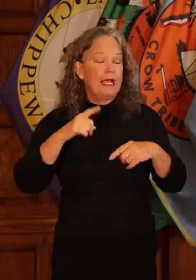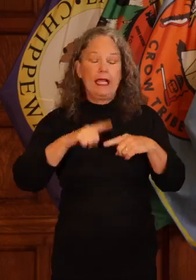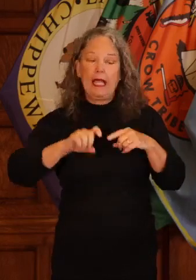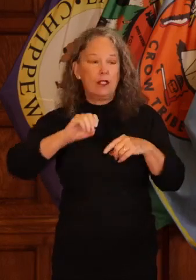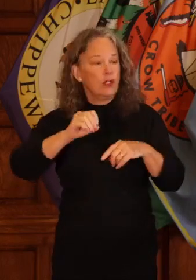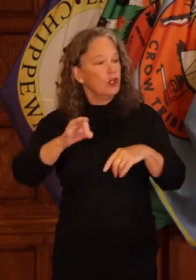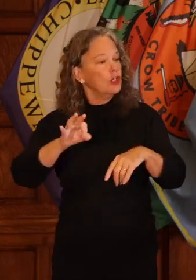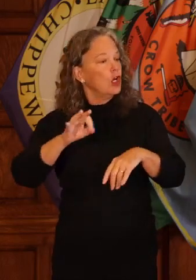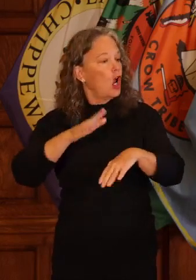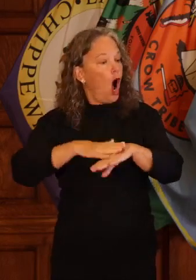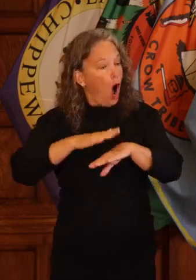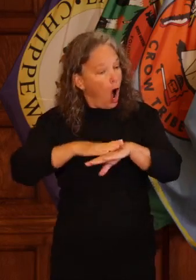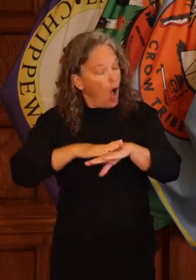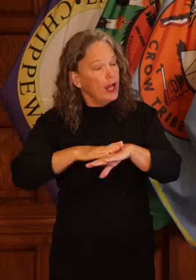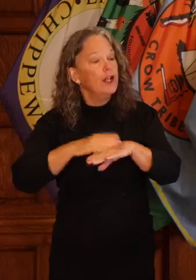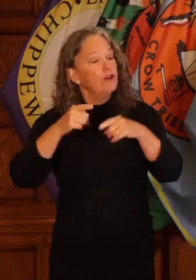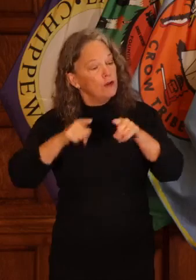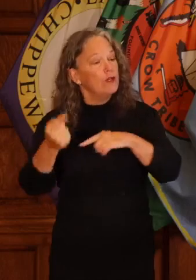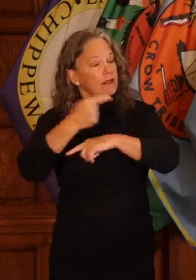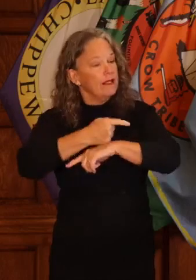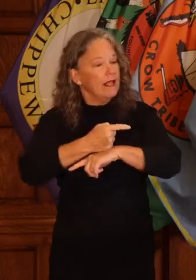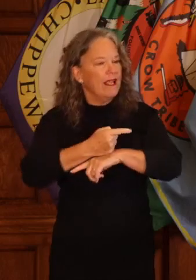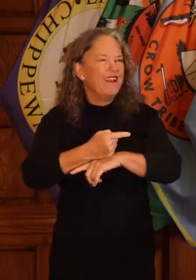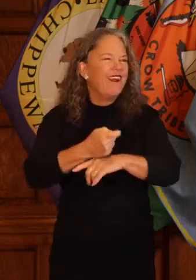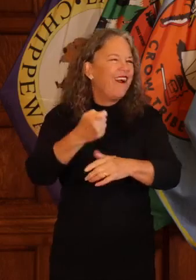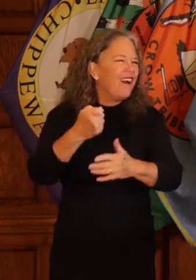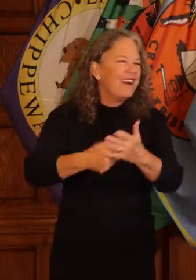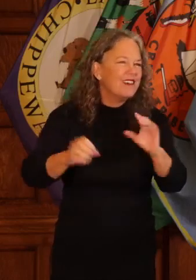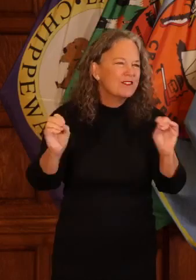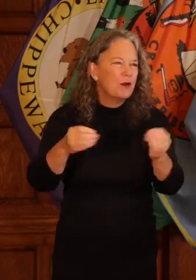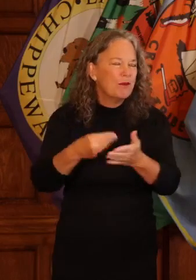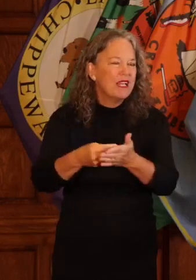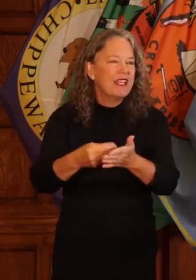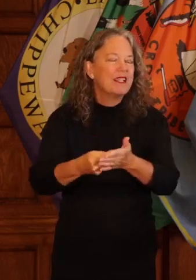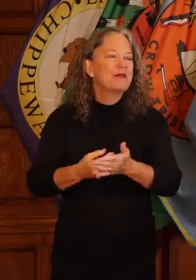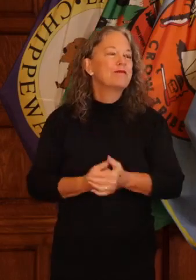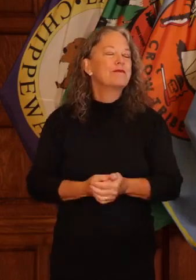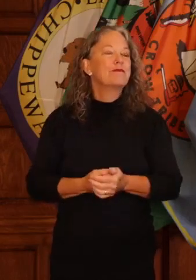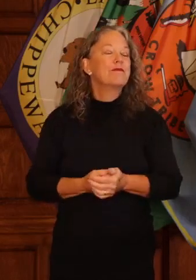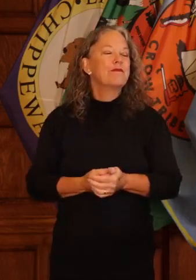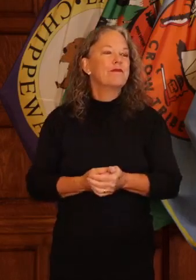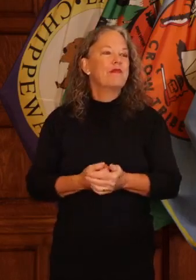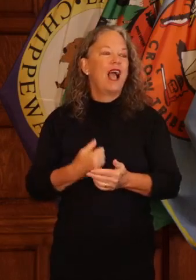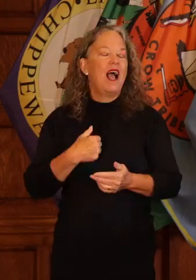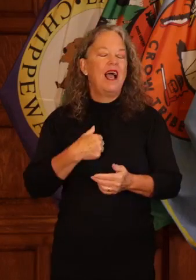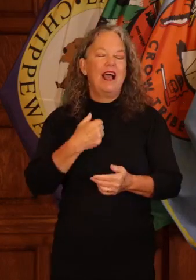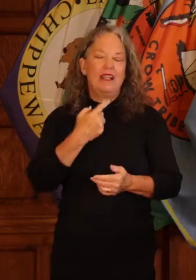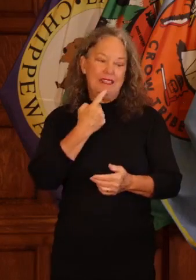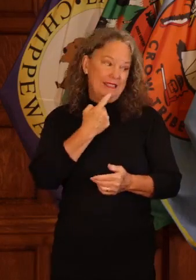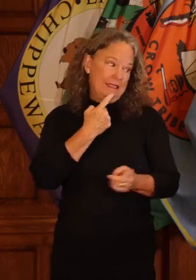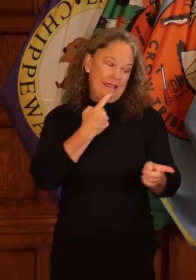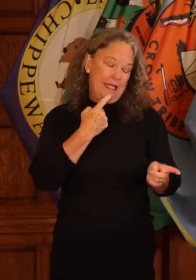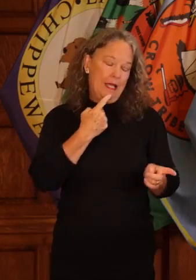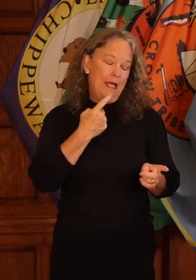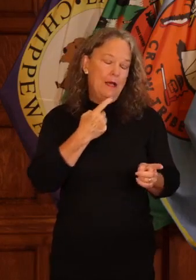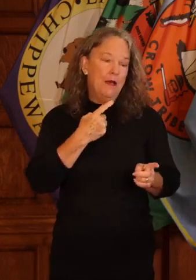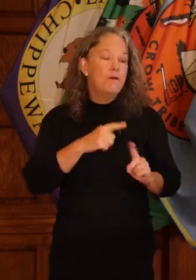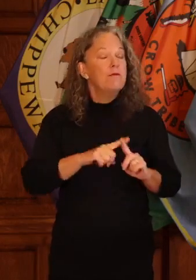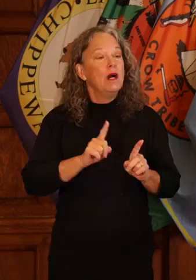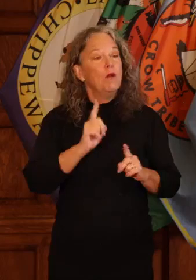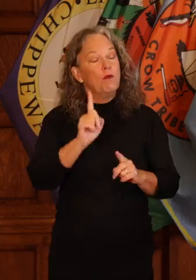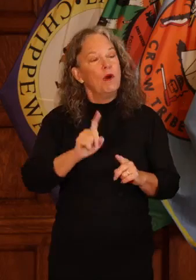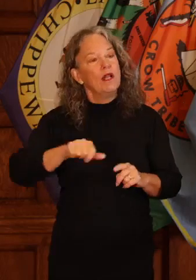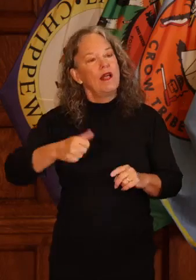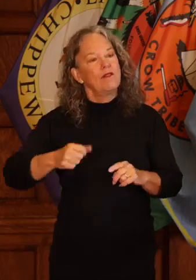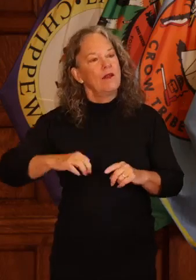emergency. It doesn't cost any money to implement that policy. It's interesting, I didn't mention it in my comments, but one of the other